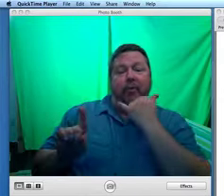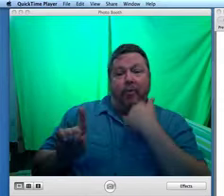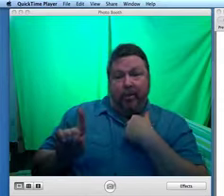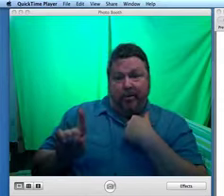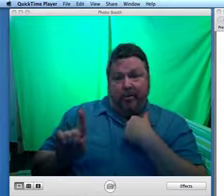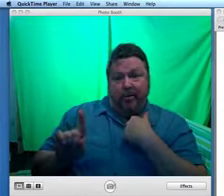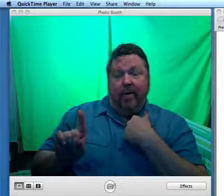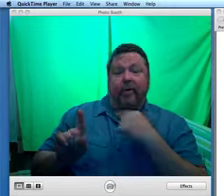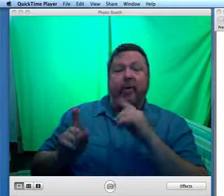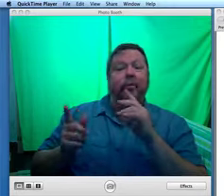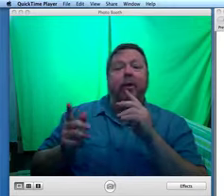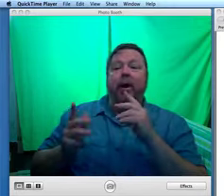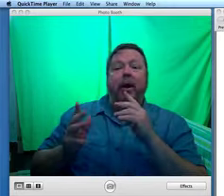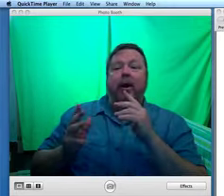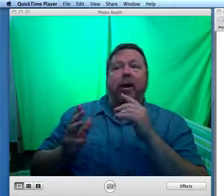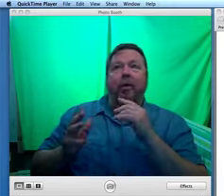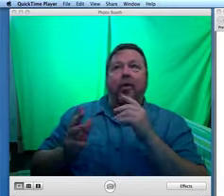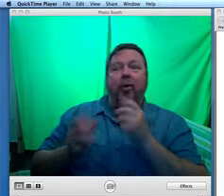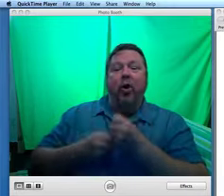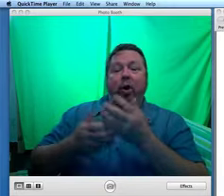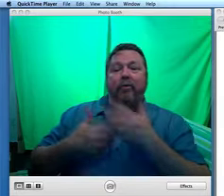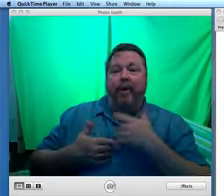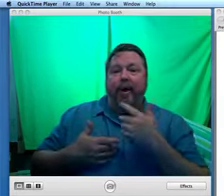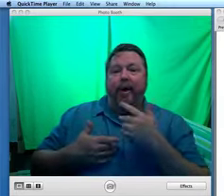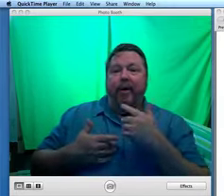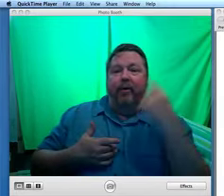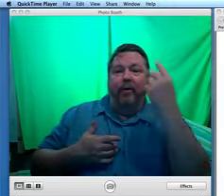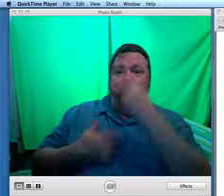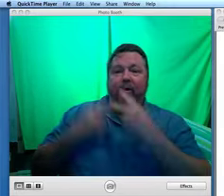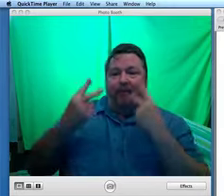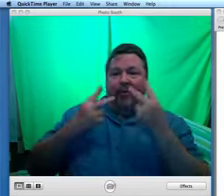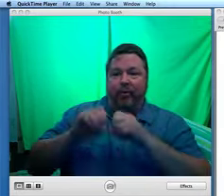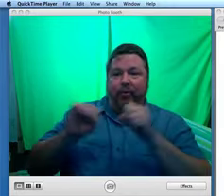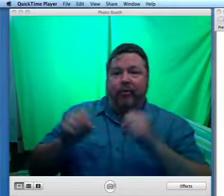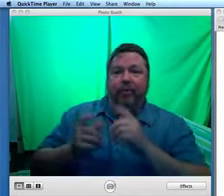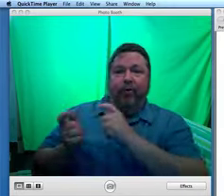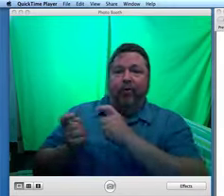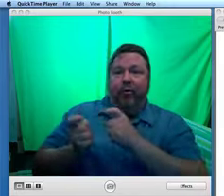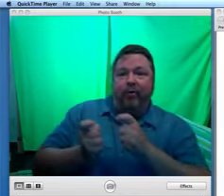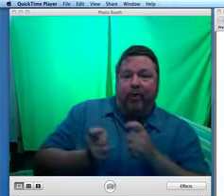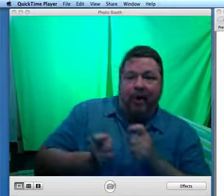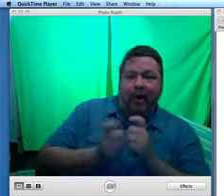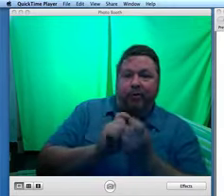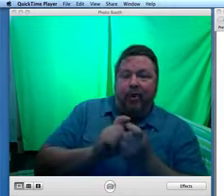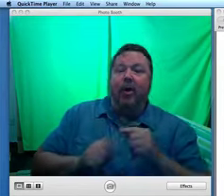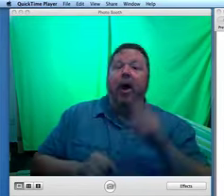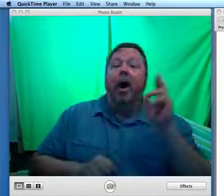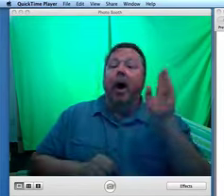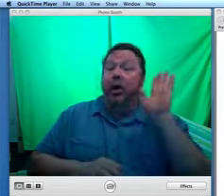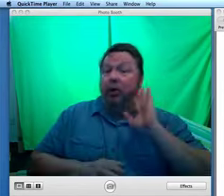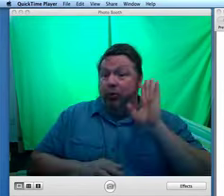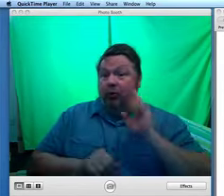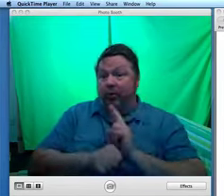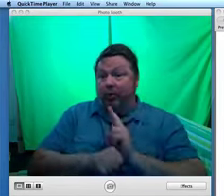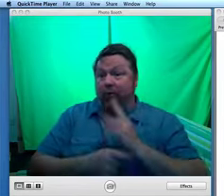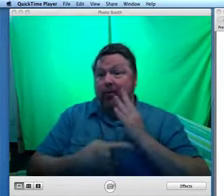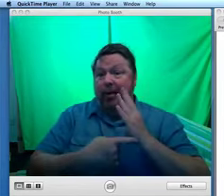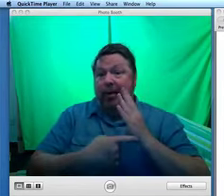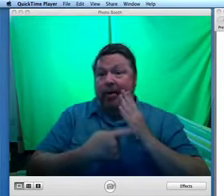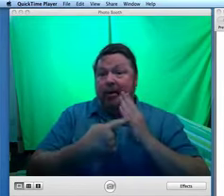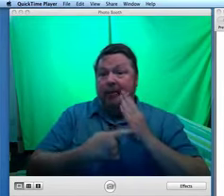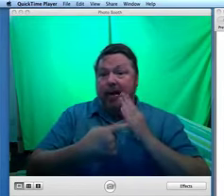I was wrong because it caused my visual system to drift and change. I used to